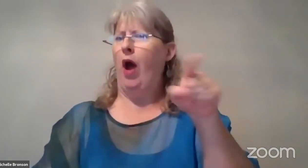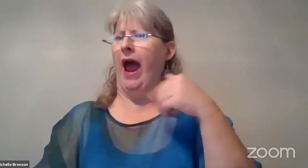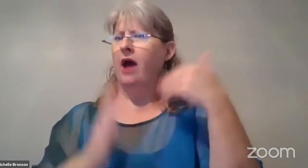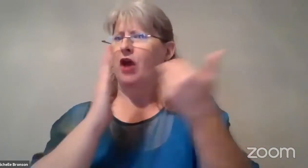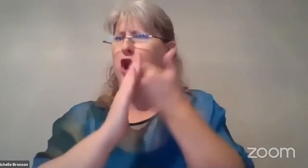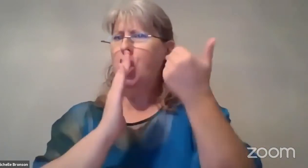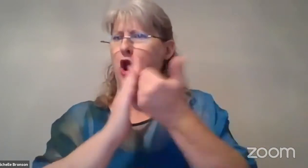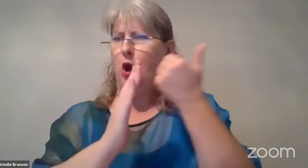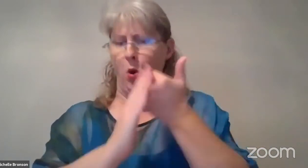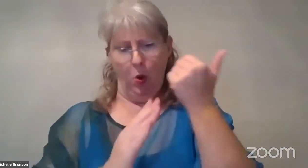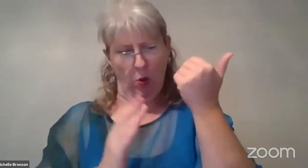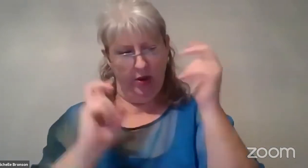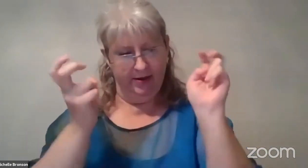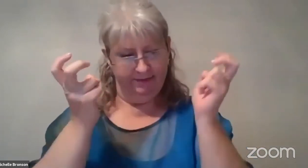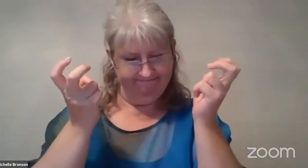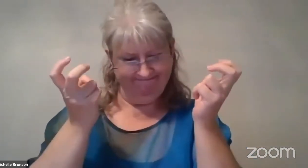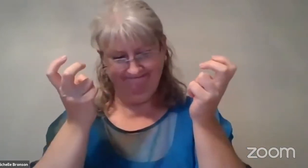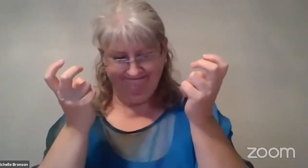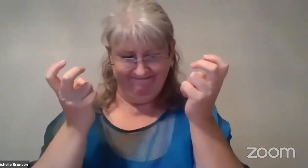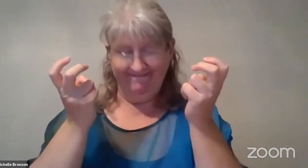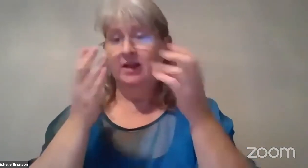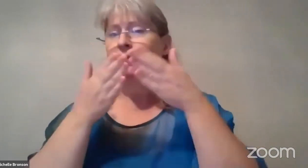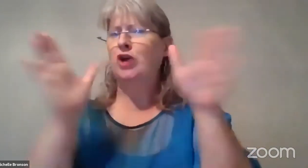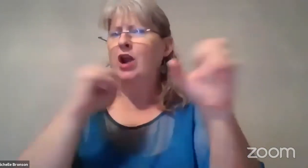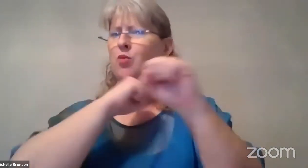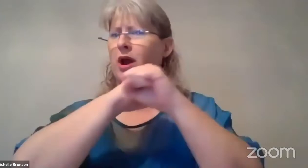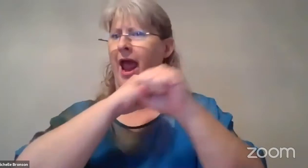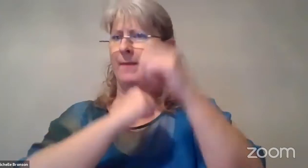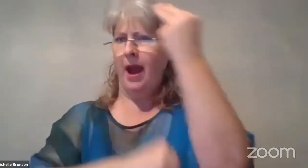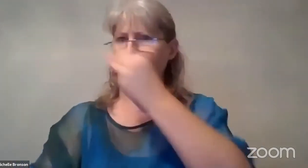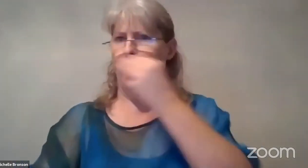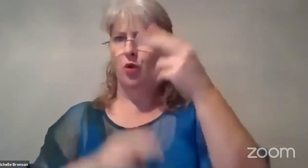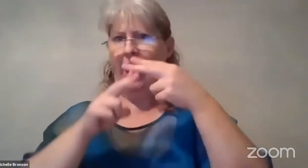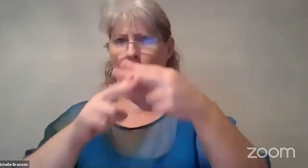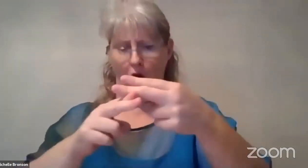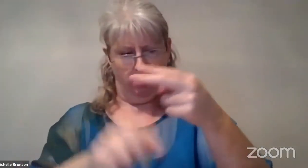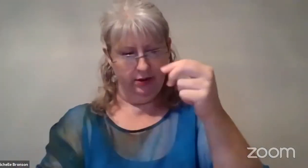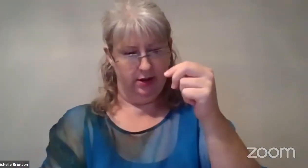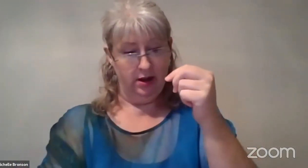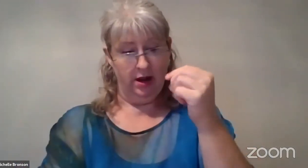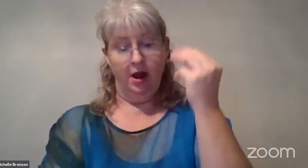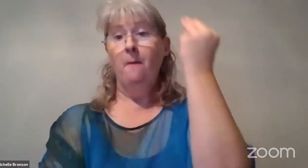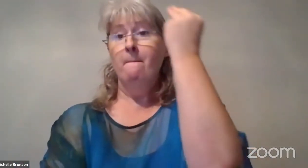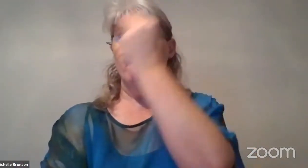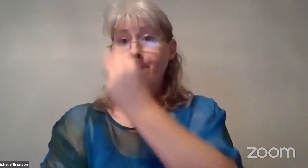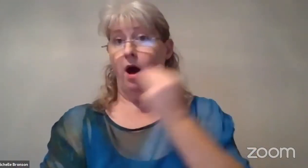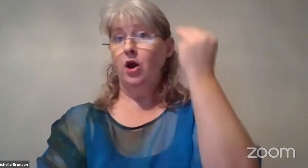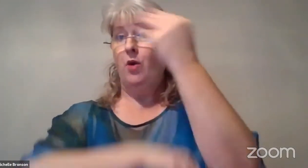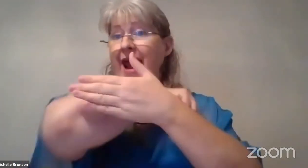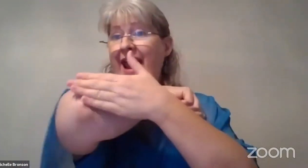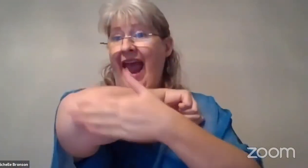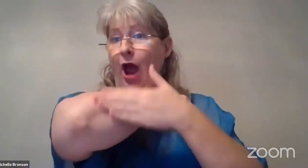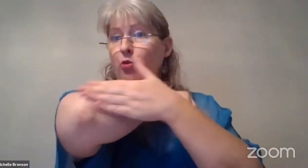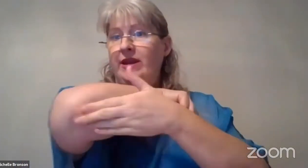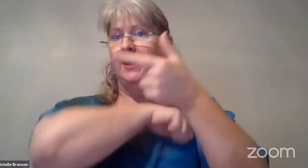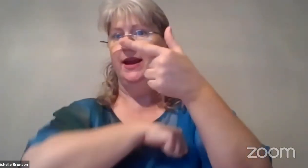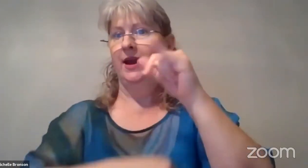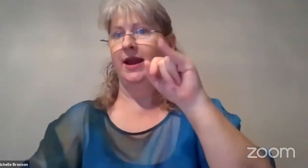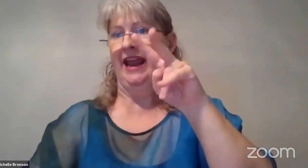approved. We also have a new general campaign in Monterey entitled the